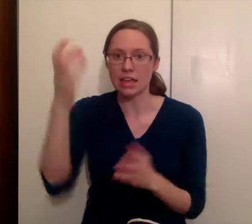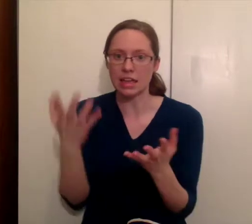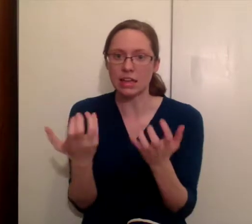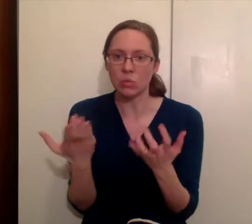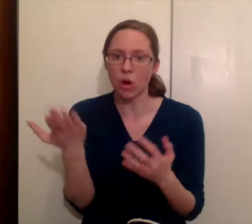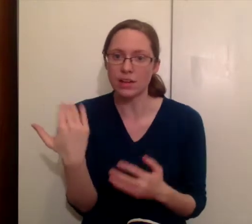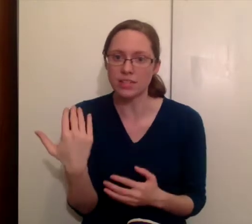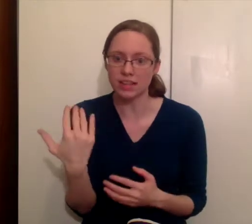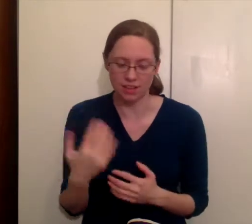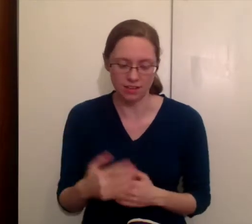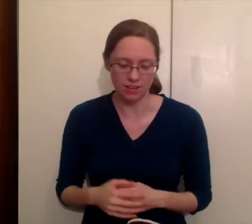he wanted.